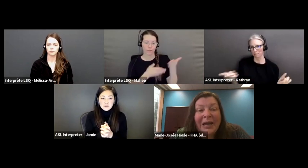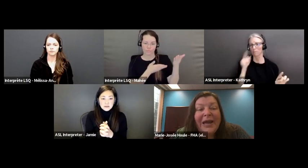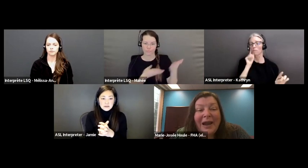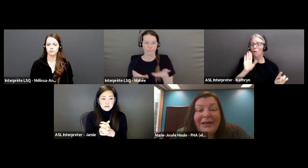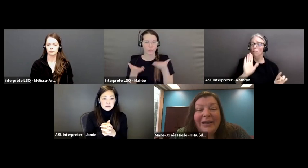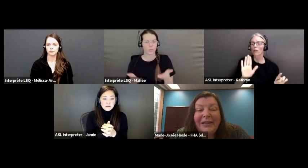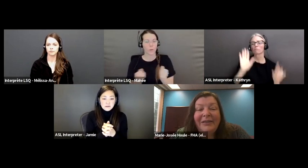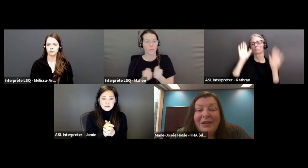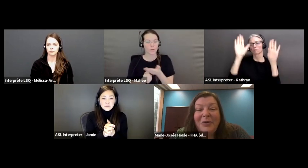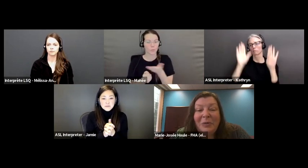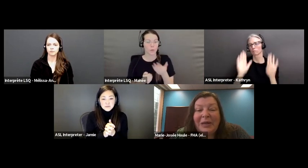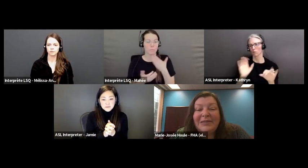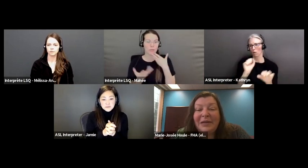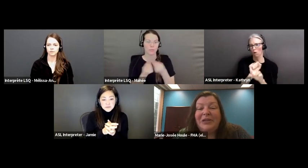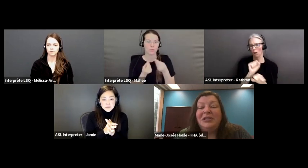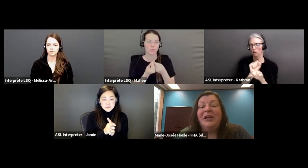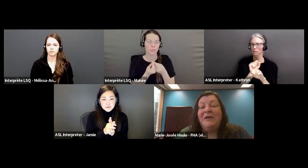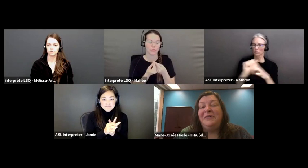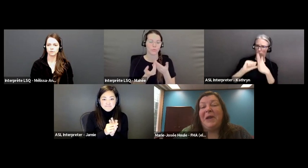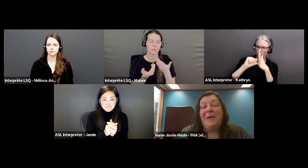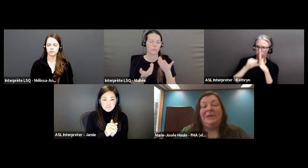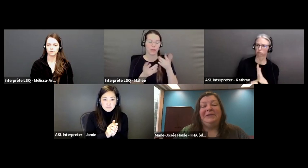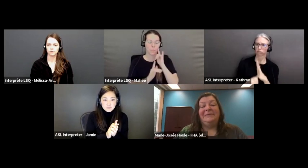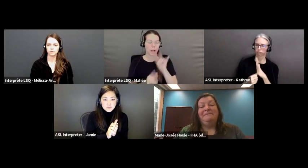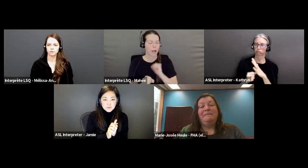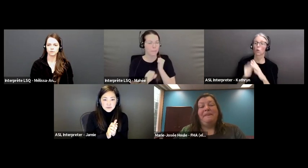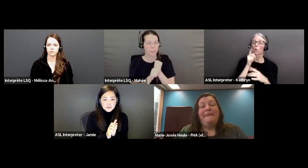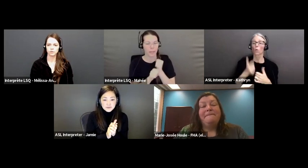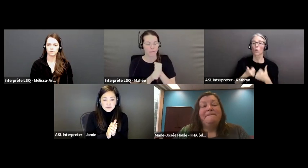work highlighting the human rights dimension of encampments.